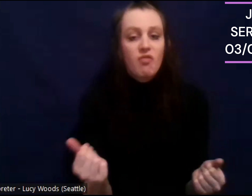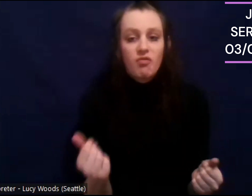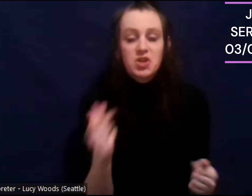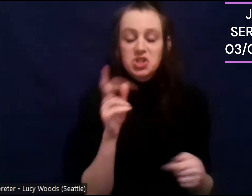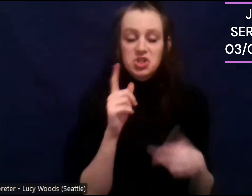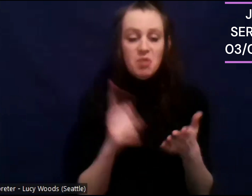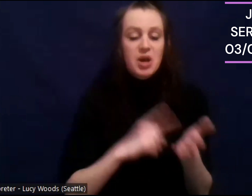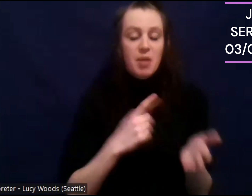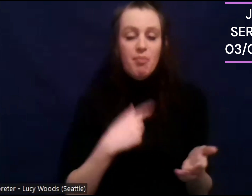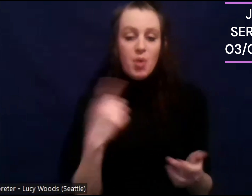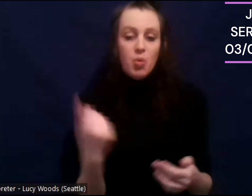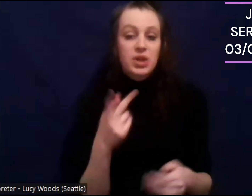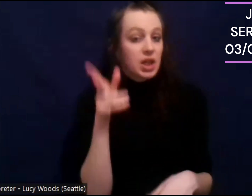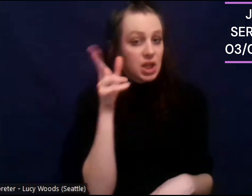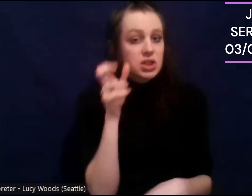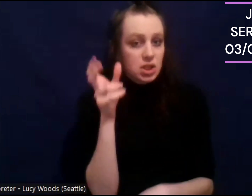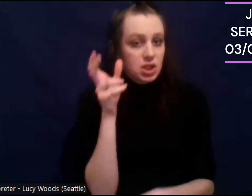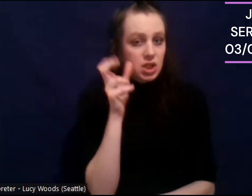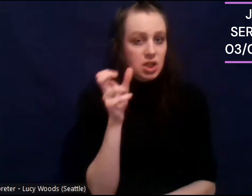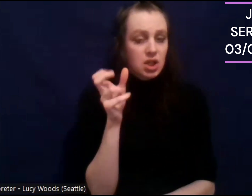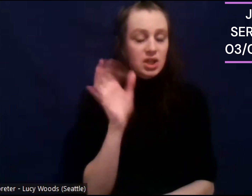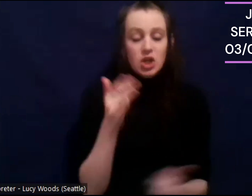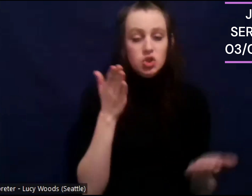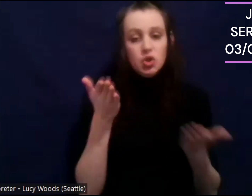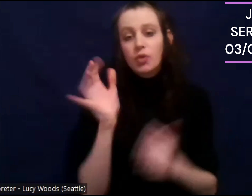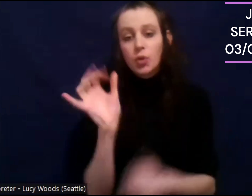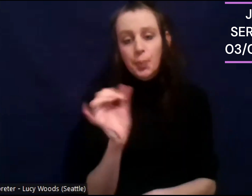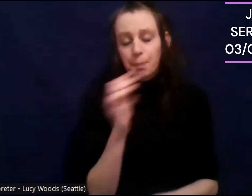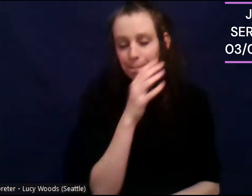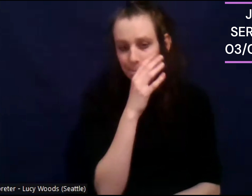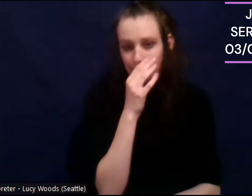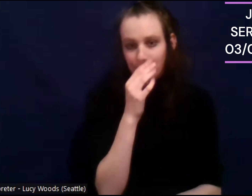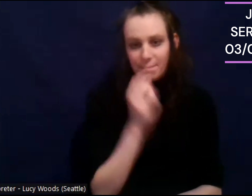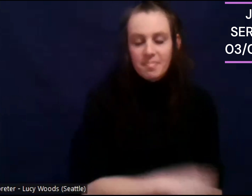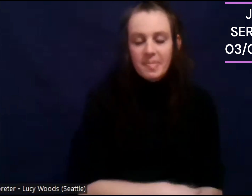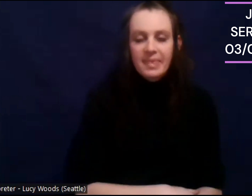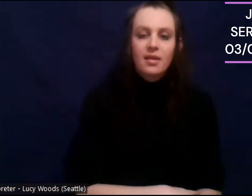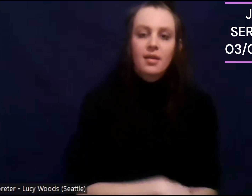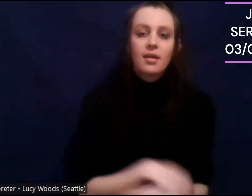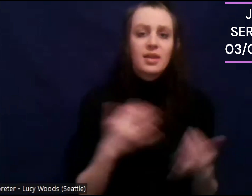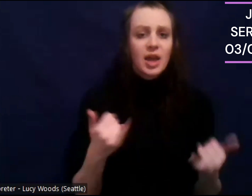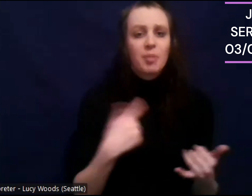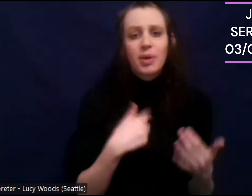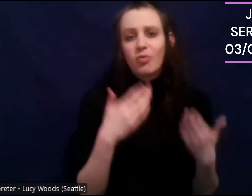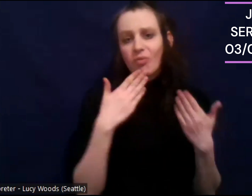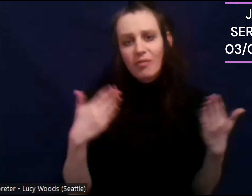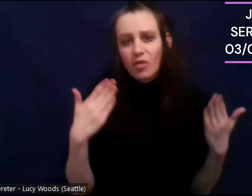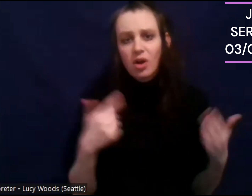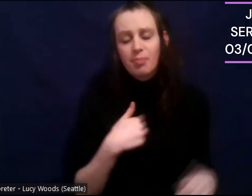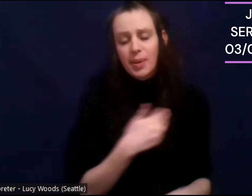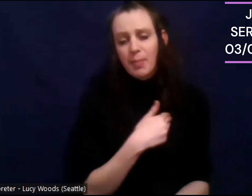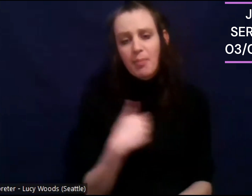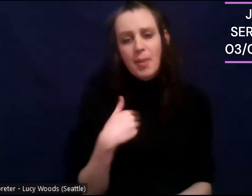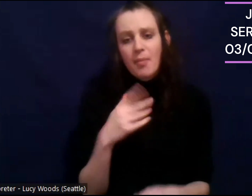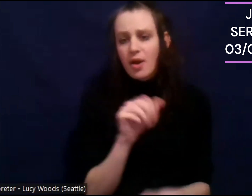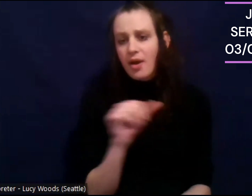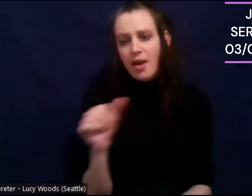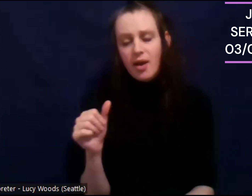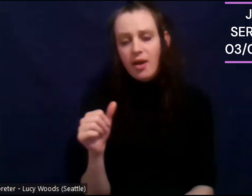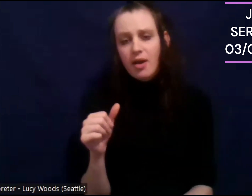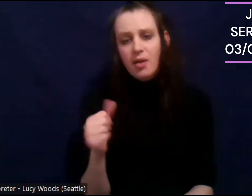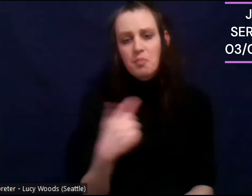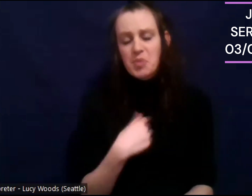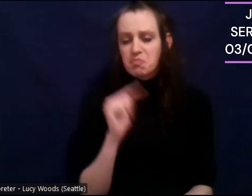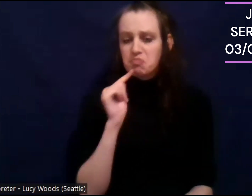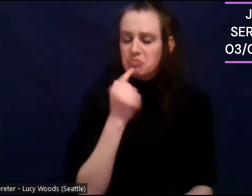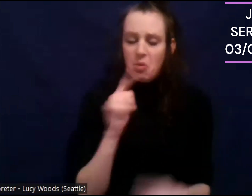a service. I'm so grateful today to be a member of Alcoholics Anonymous that takes this thing seriously and stays